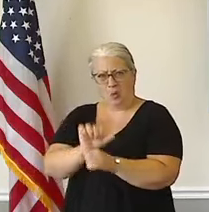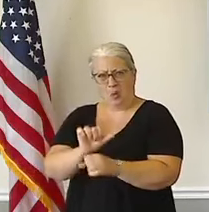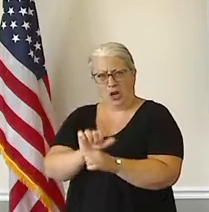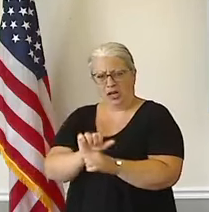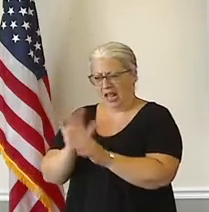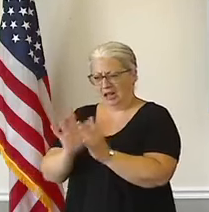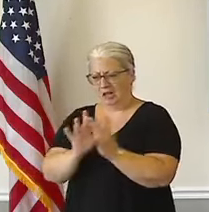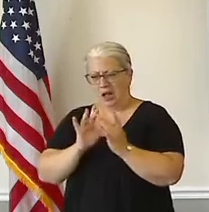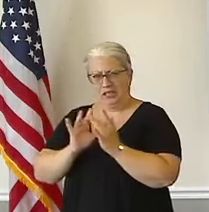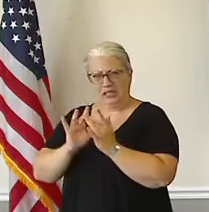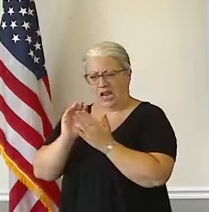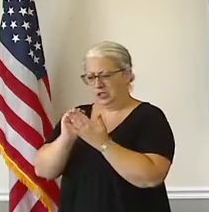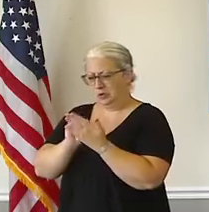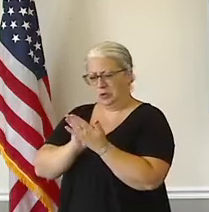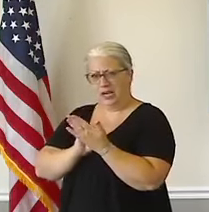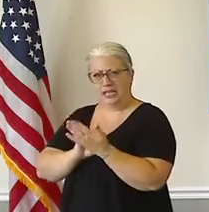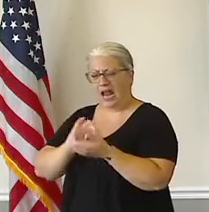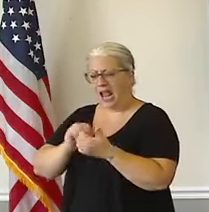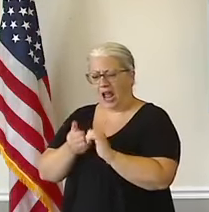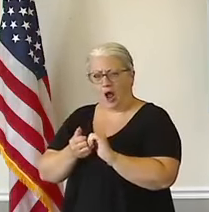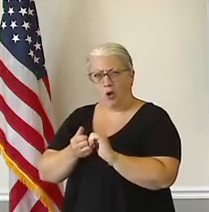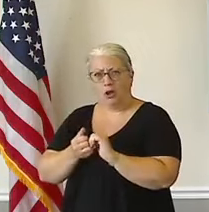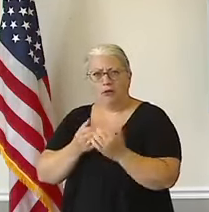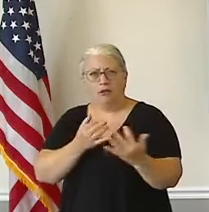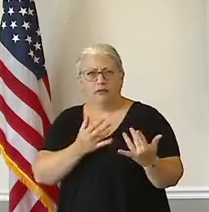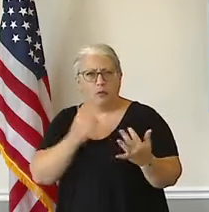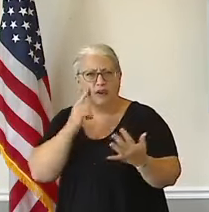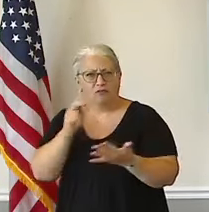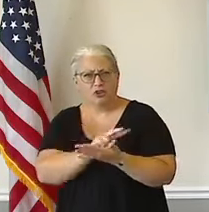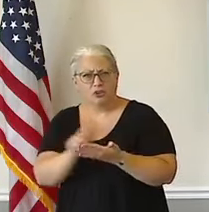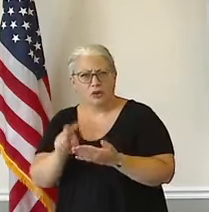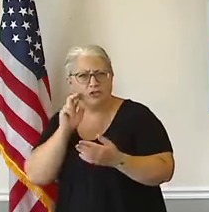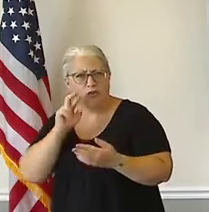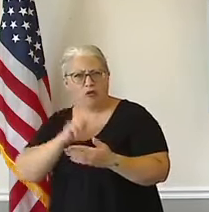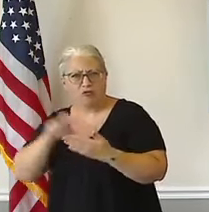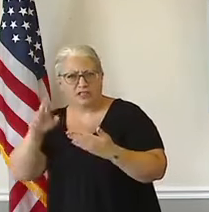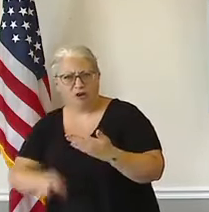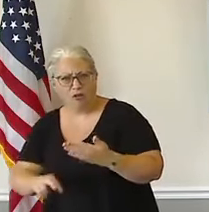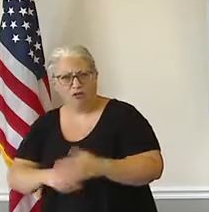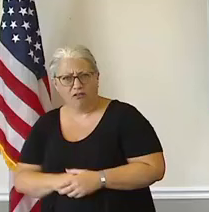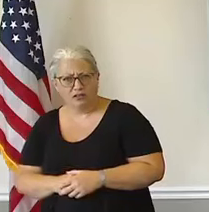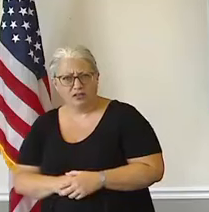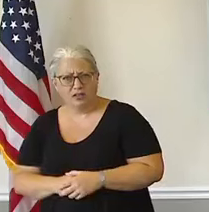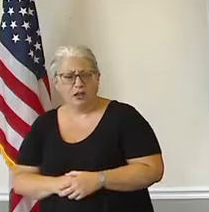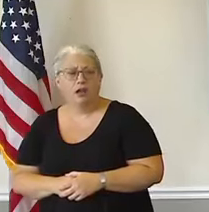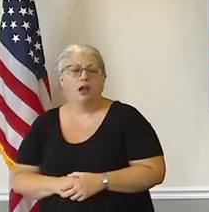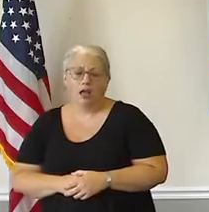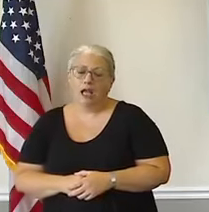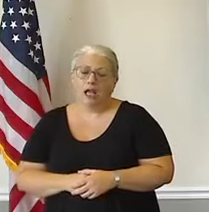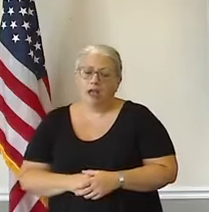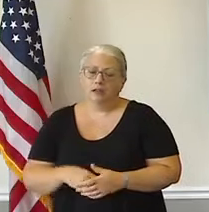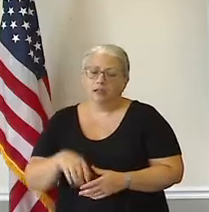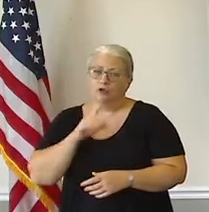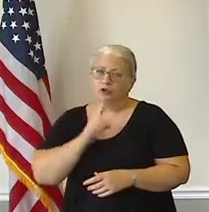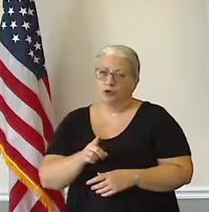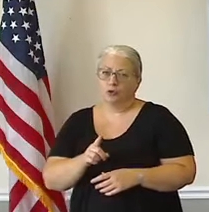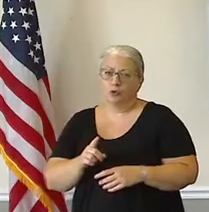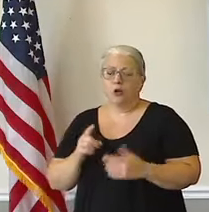is problematic. We are, however, seeing test results on average. As I understood